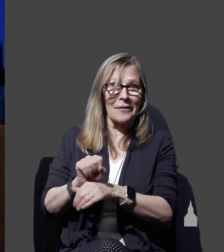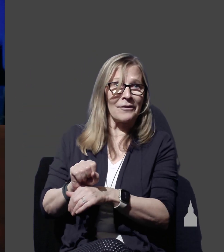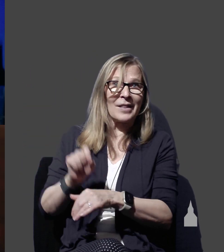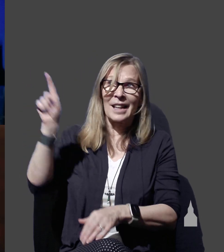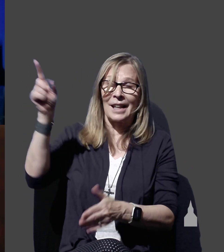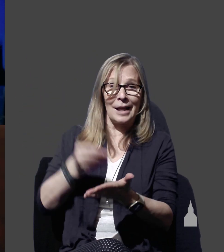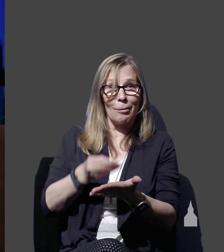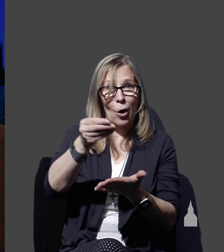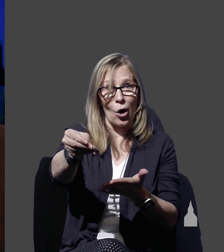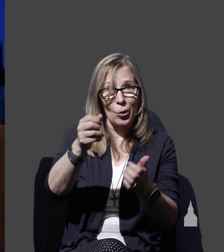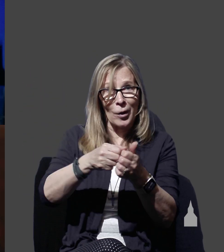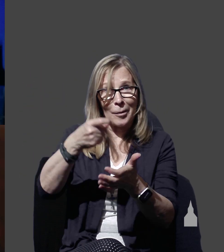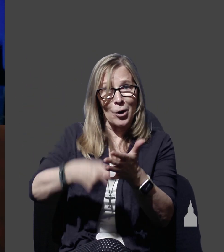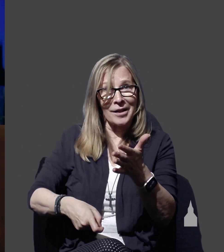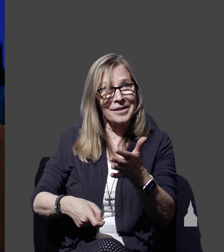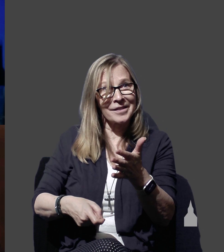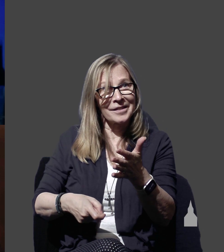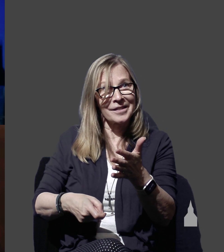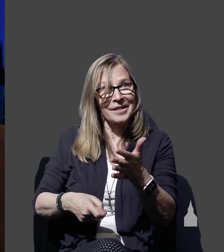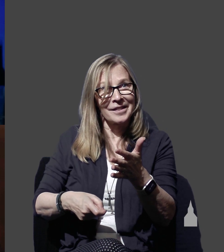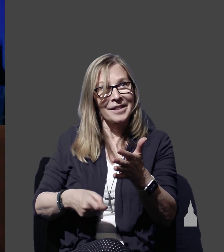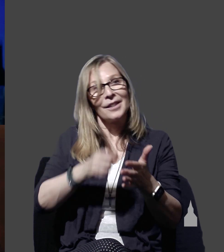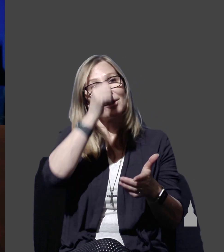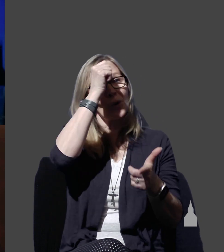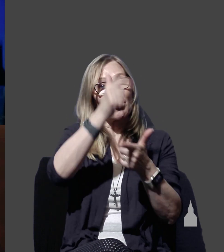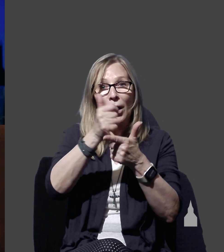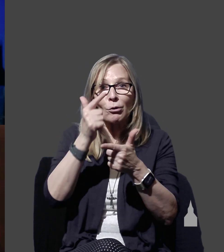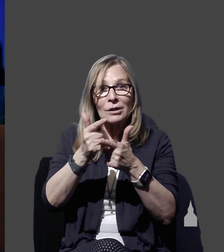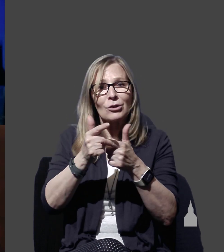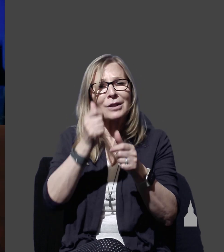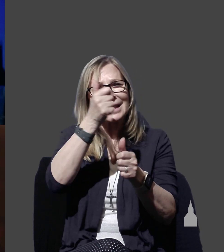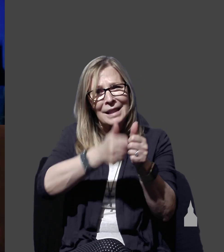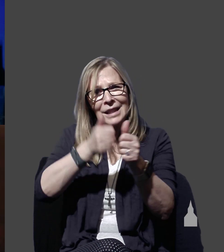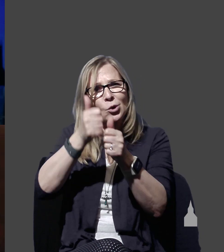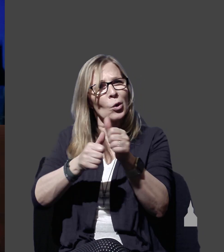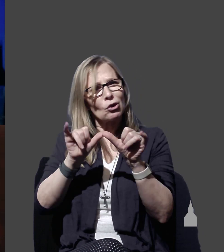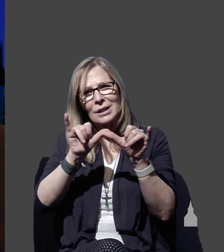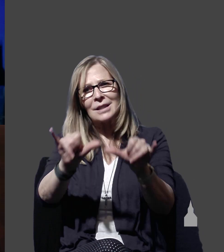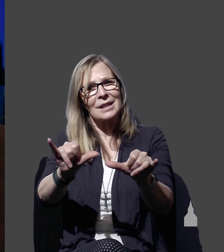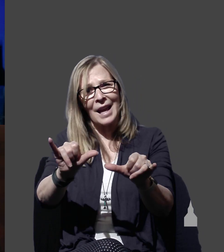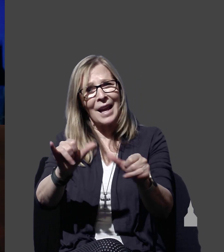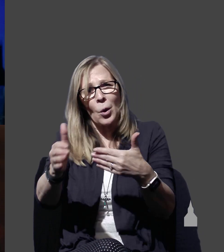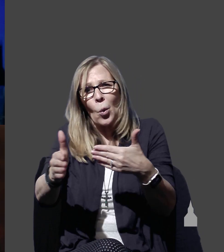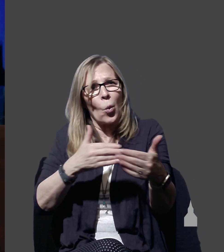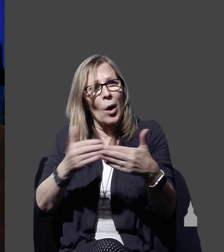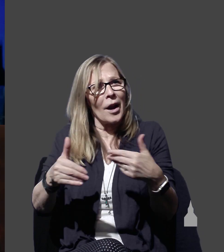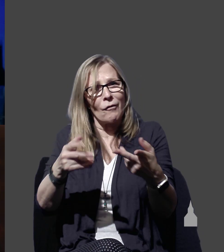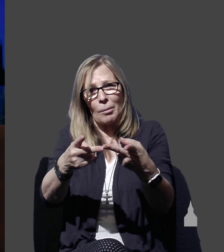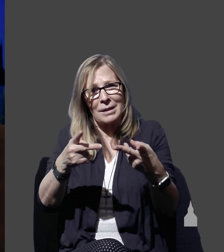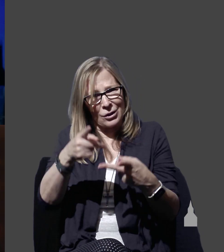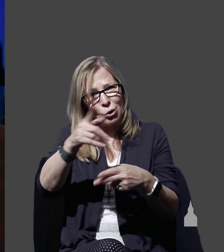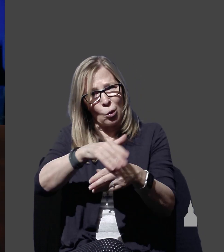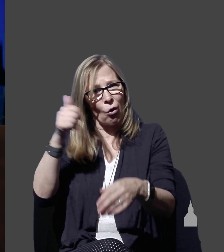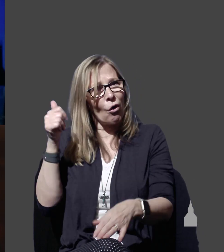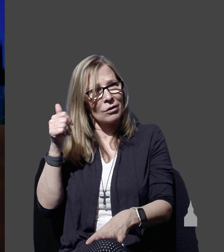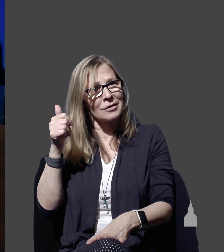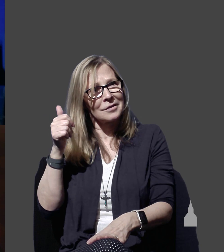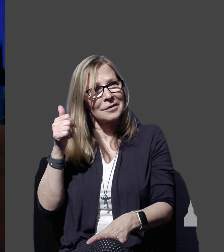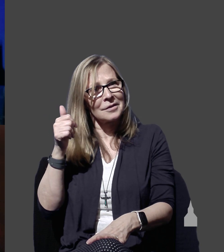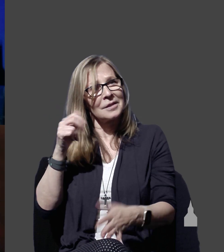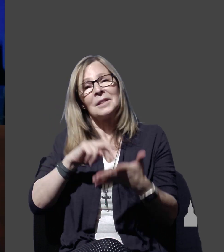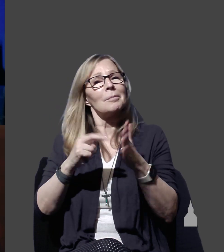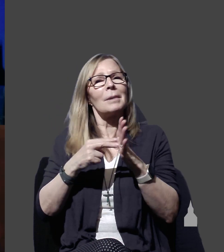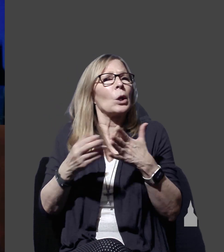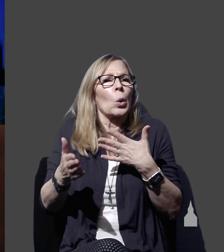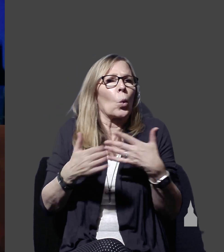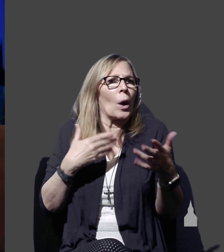become slaves of men. Brethren, each one is to remain with God in that condition in which he was called. The point being that whatever